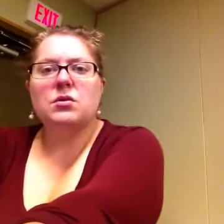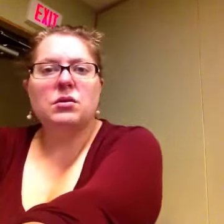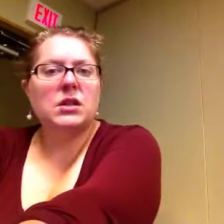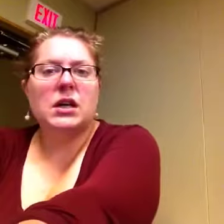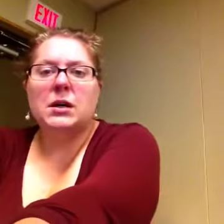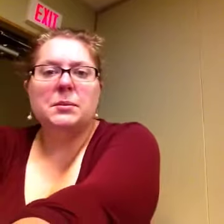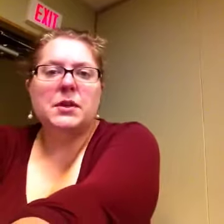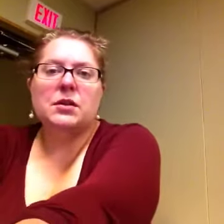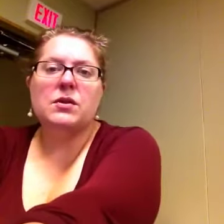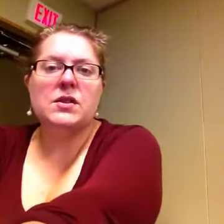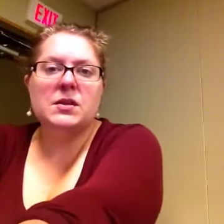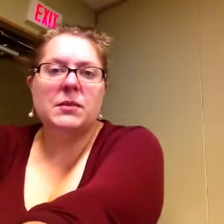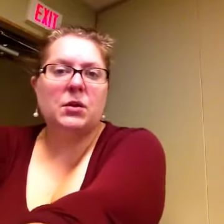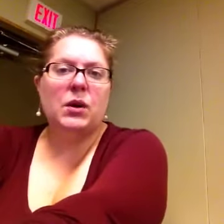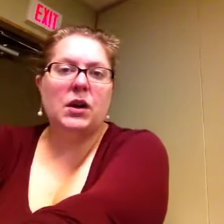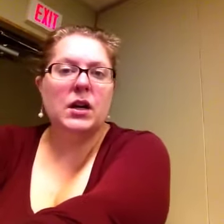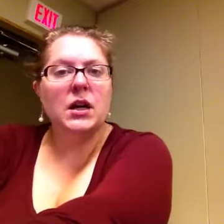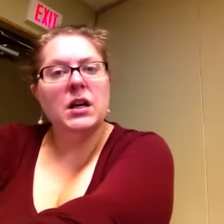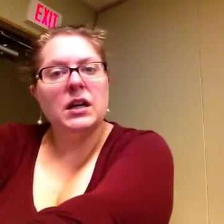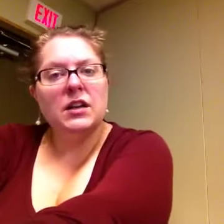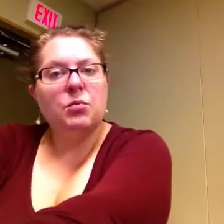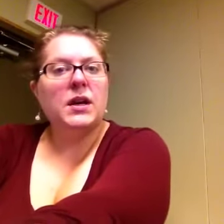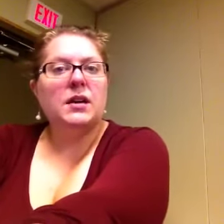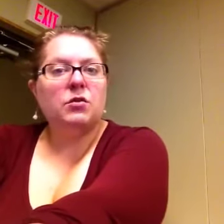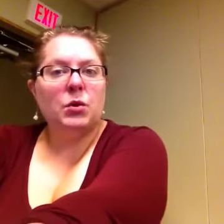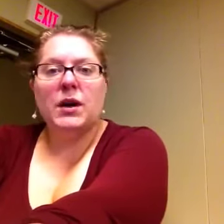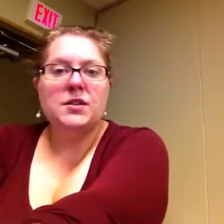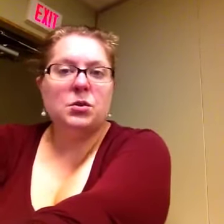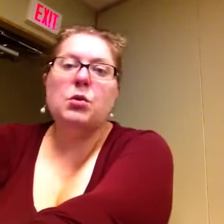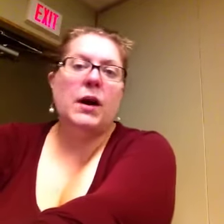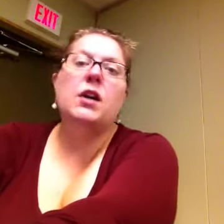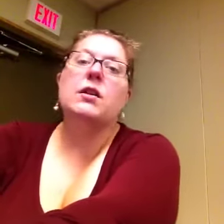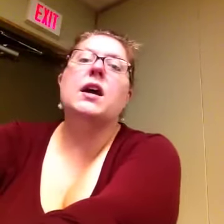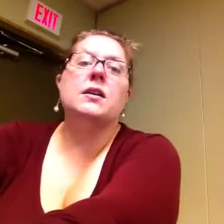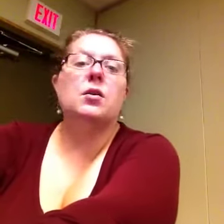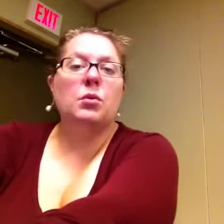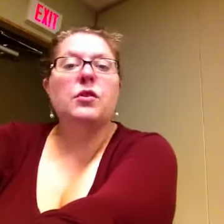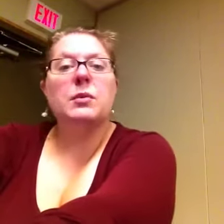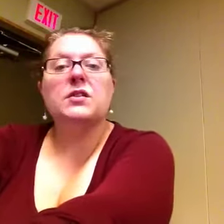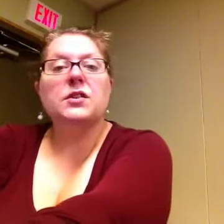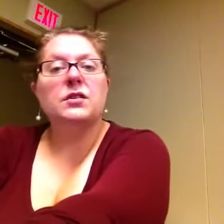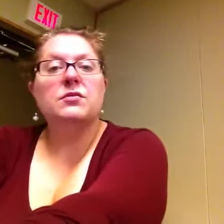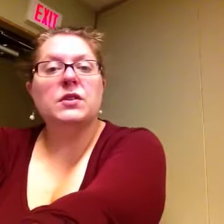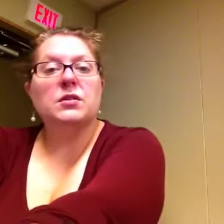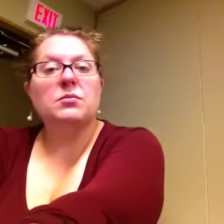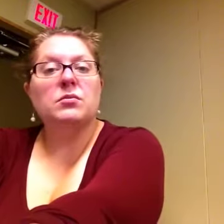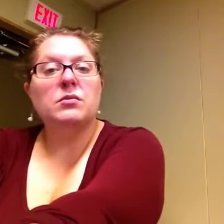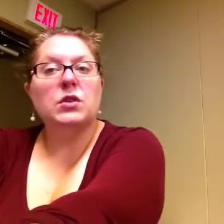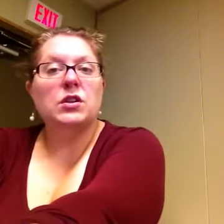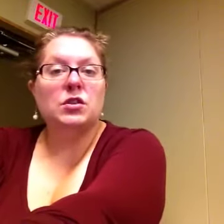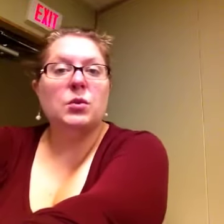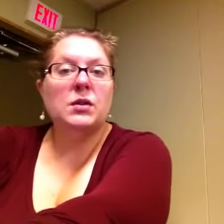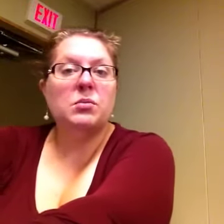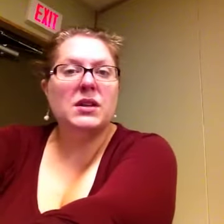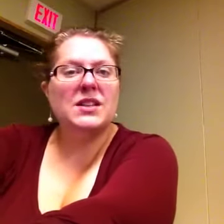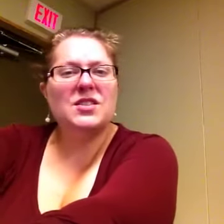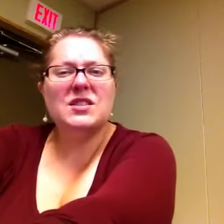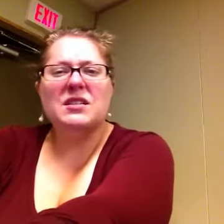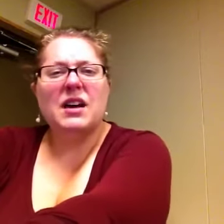truth, you know, this is something where if we were a high school choir and had a whole semester, and you know, we could do it. But that's just a lot